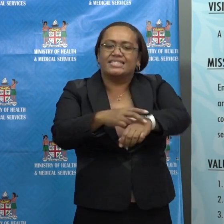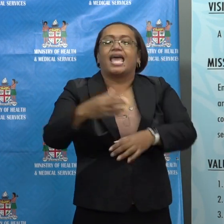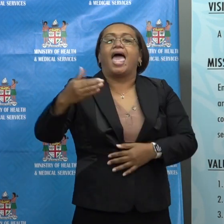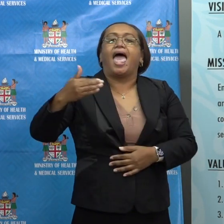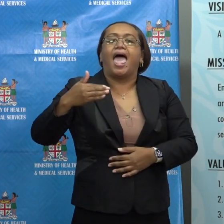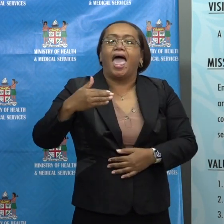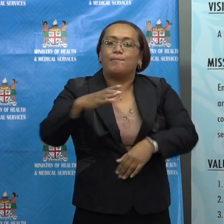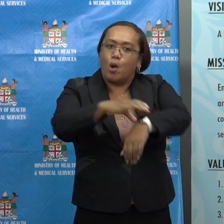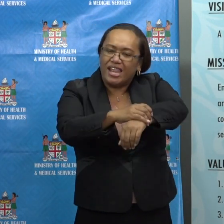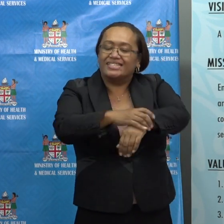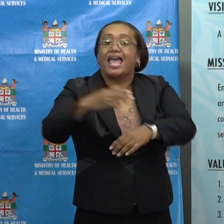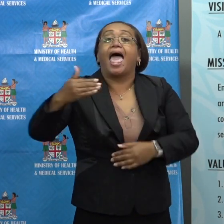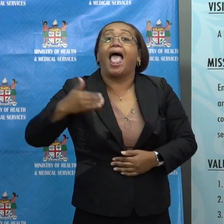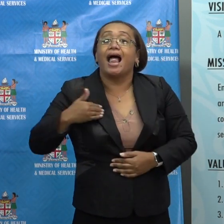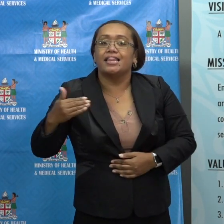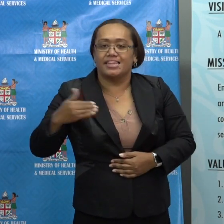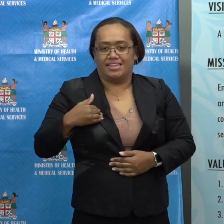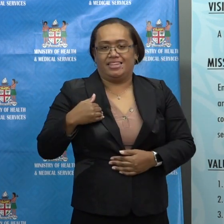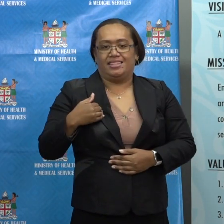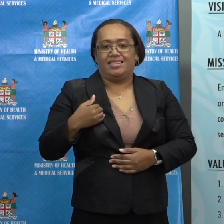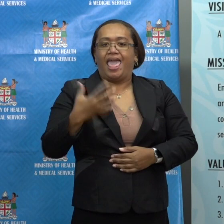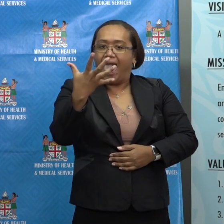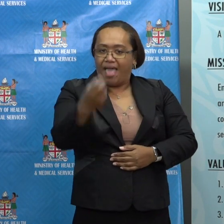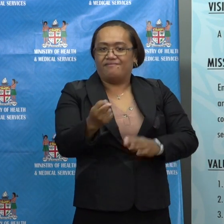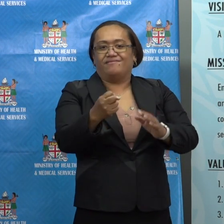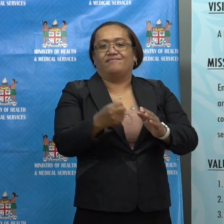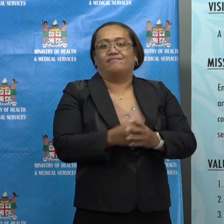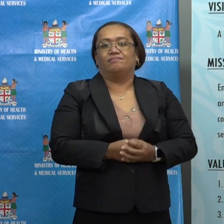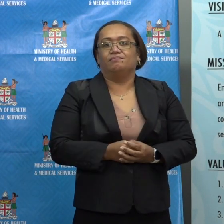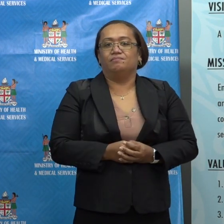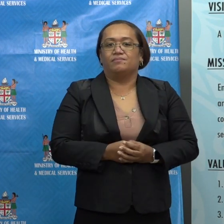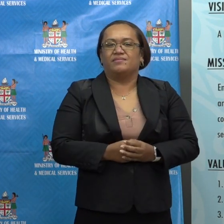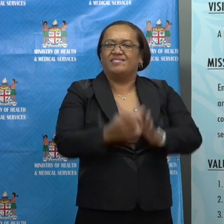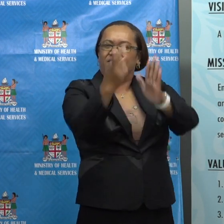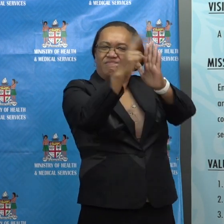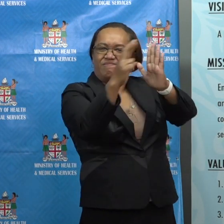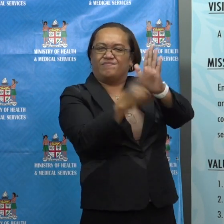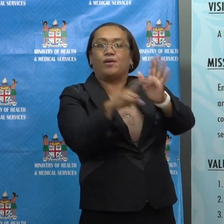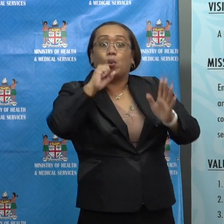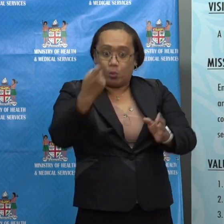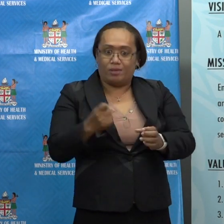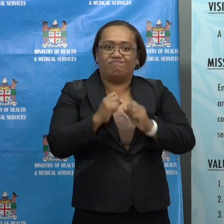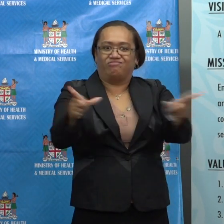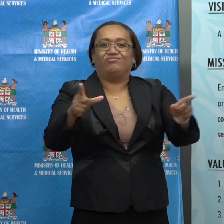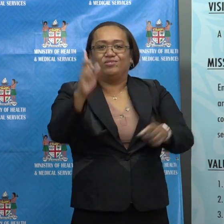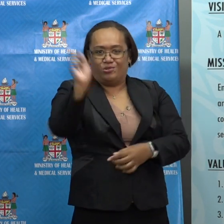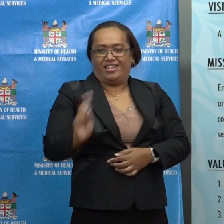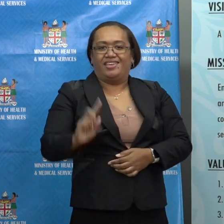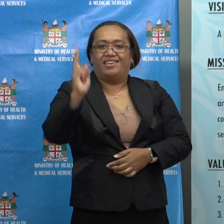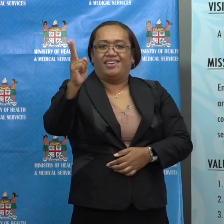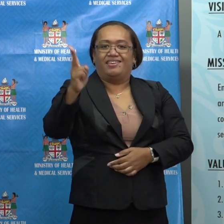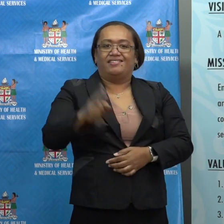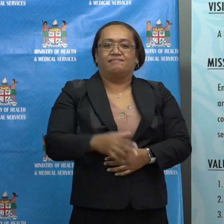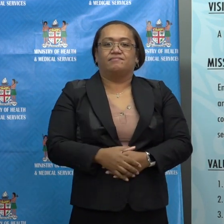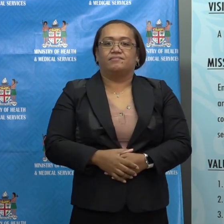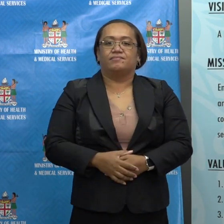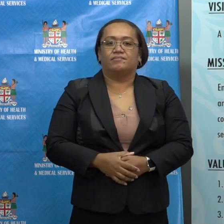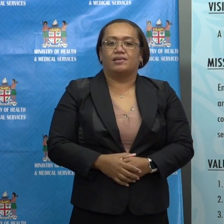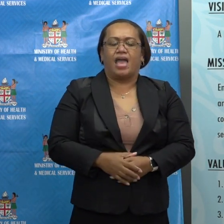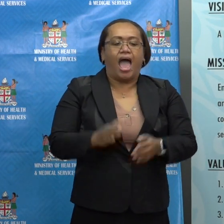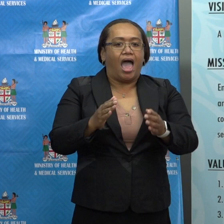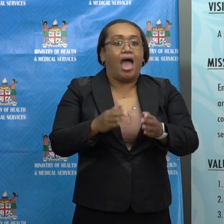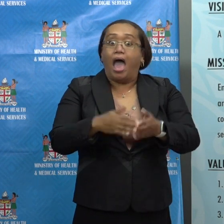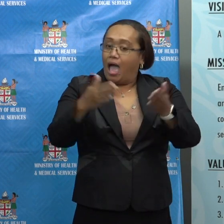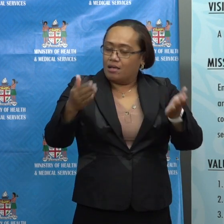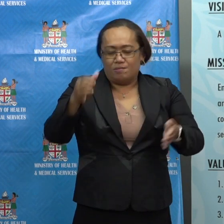will also be gazetted today. I'm confident the vast majority of people watching know we cannot afford to